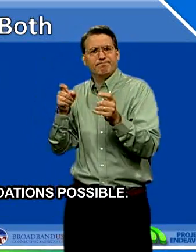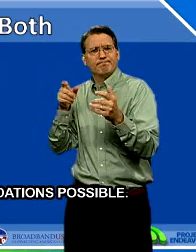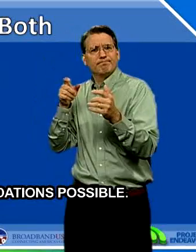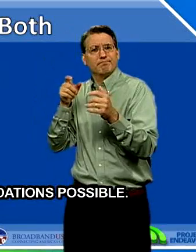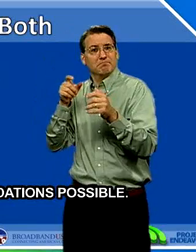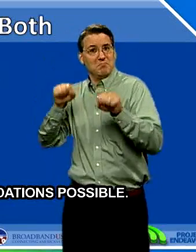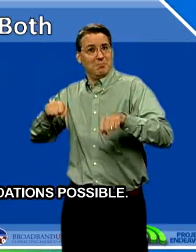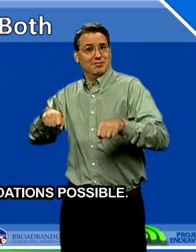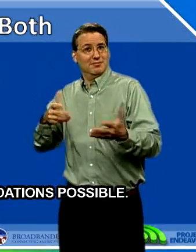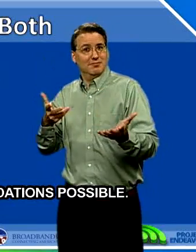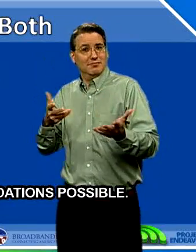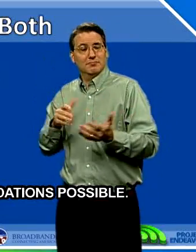accommodations possible.